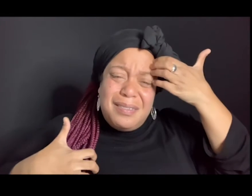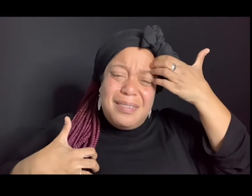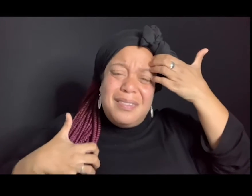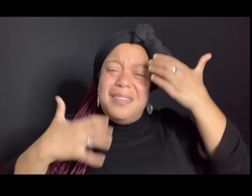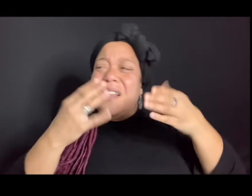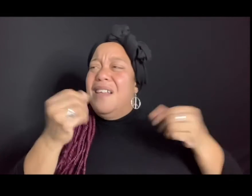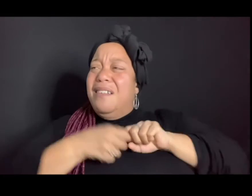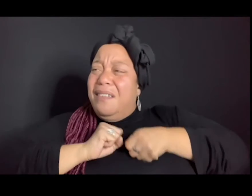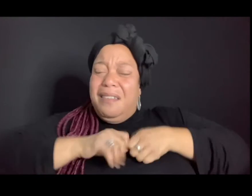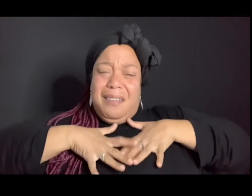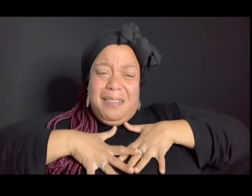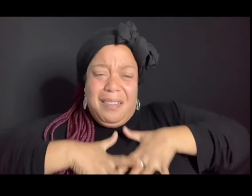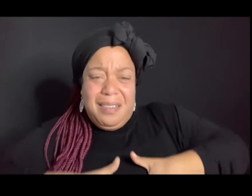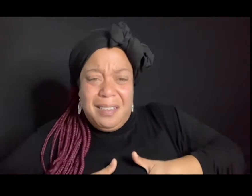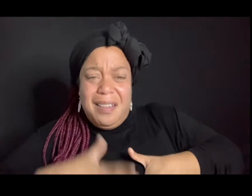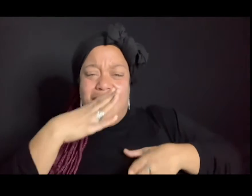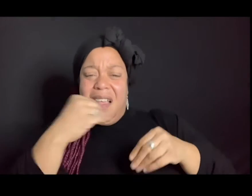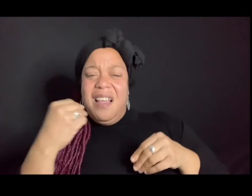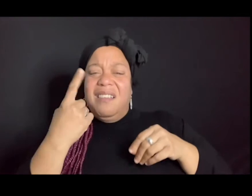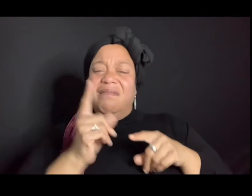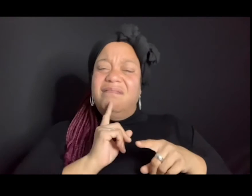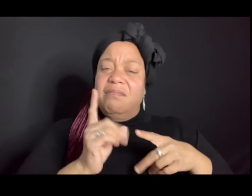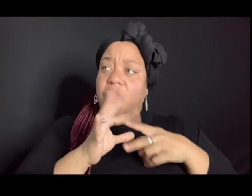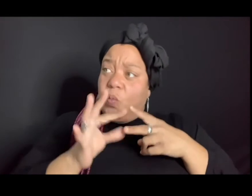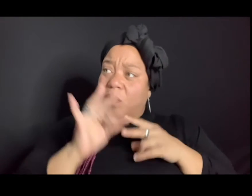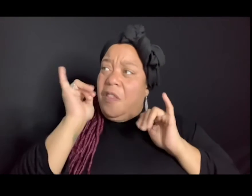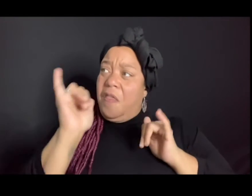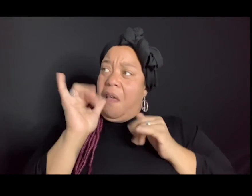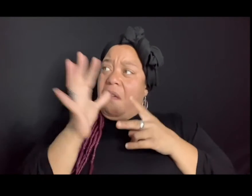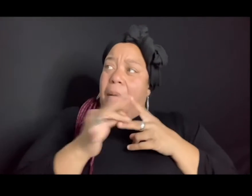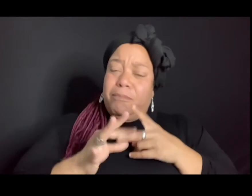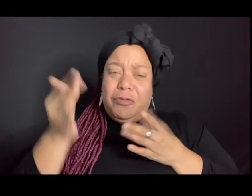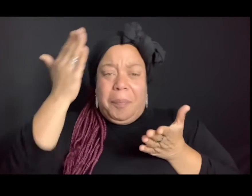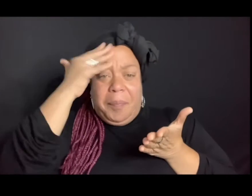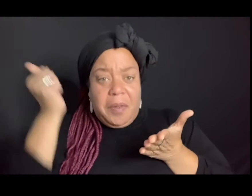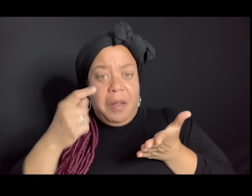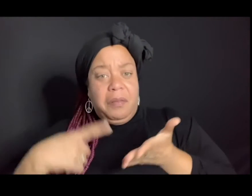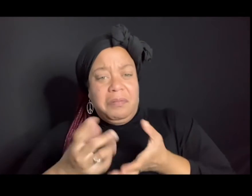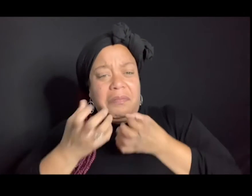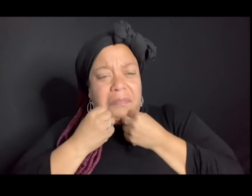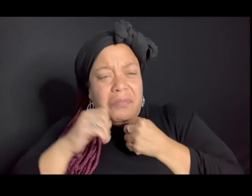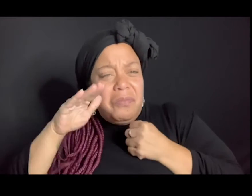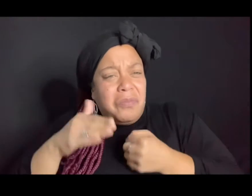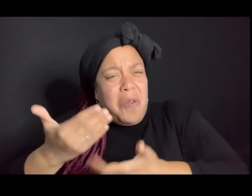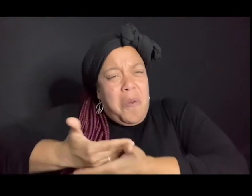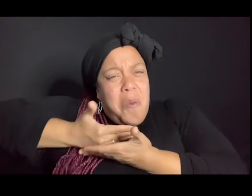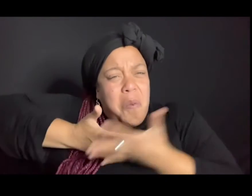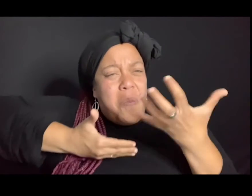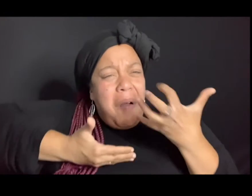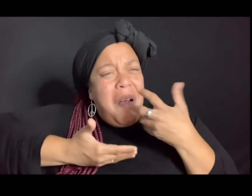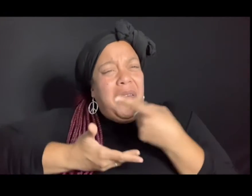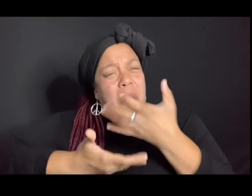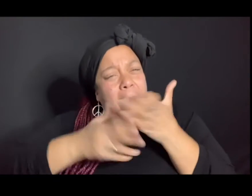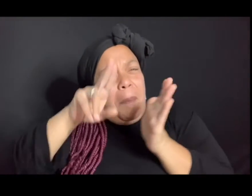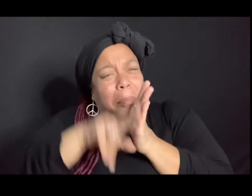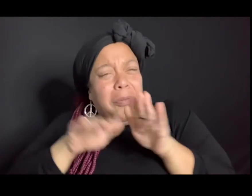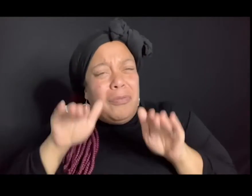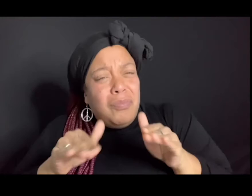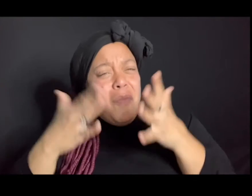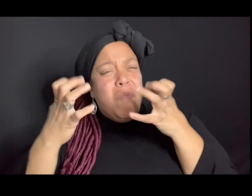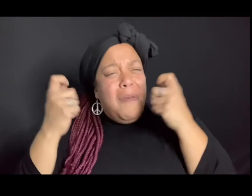grieving, and usually who choose that option because they want to hold their child, they want to bury their child, they want to have a ceremony with their